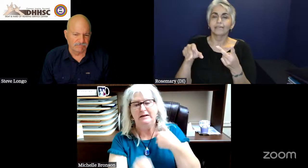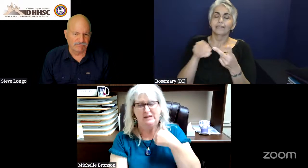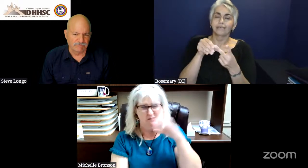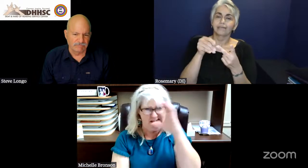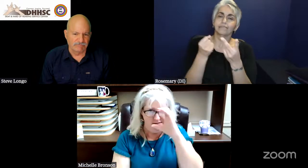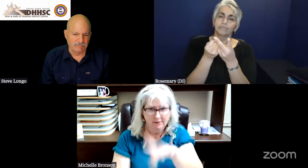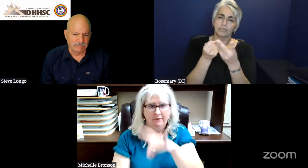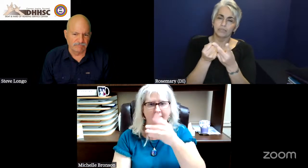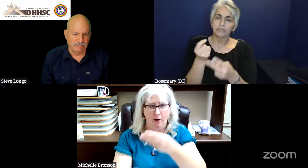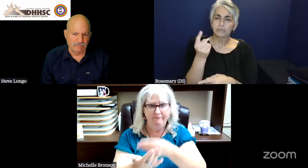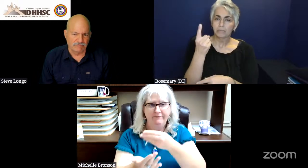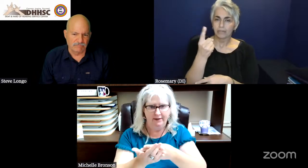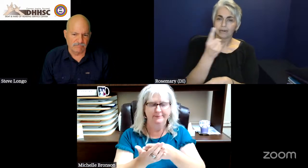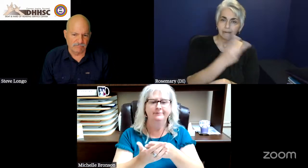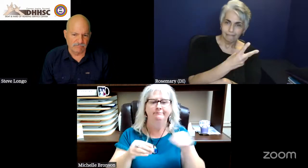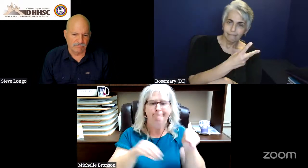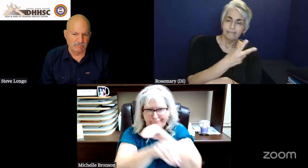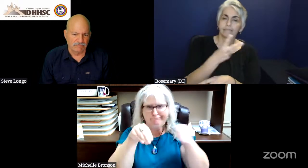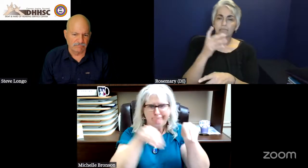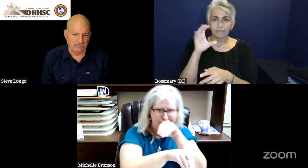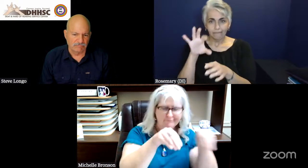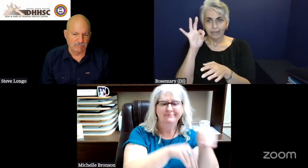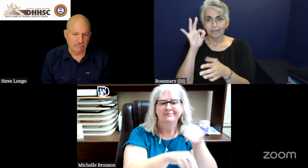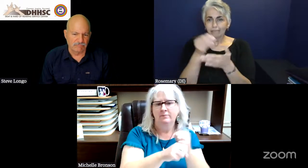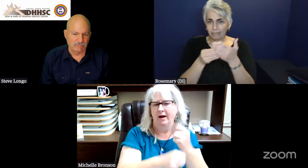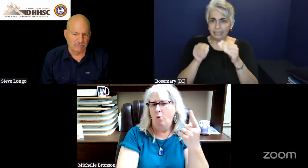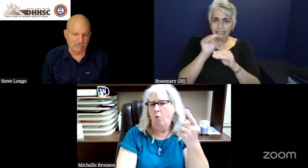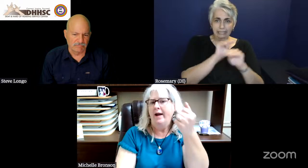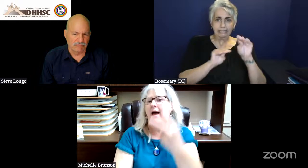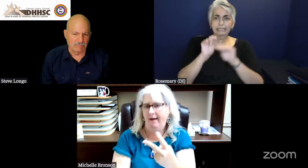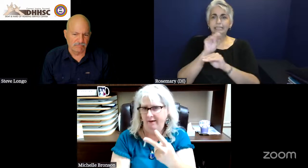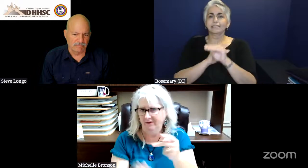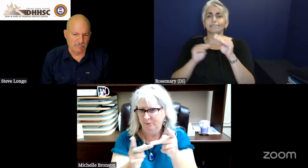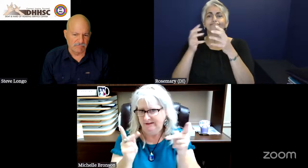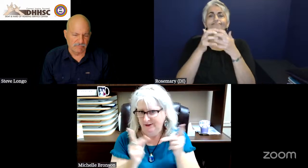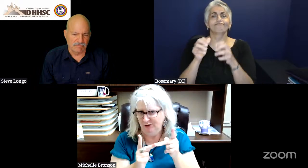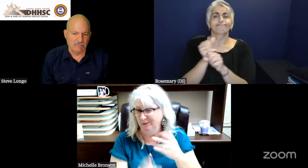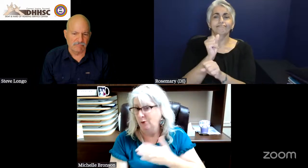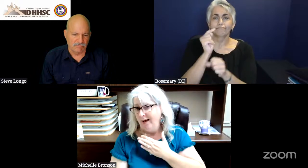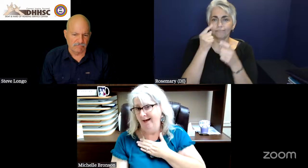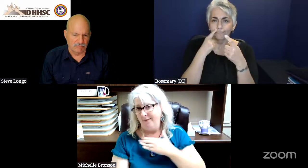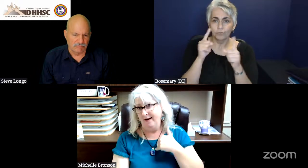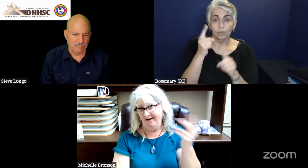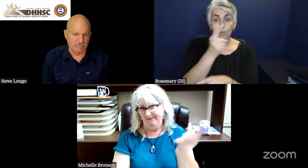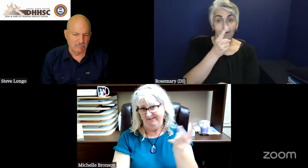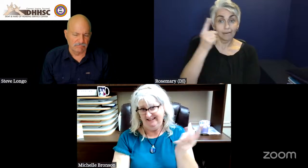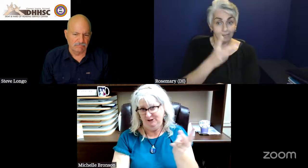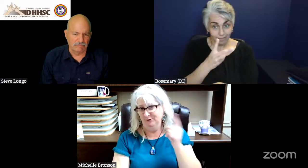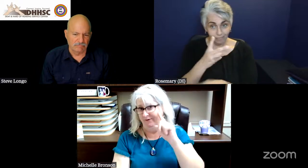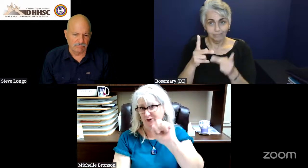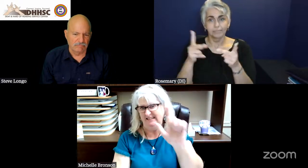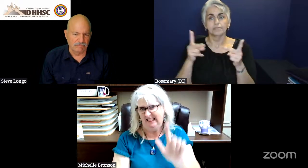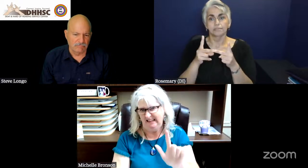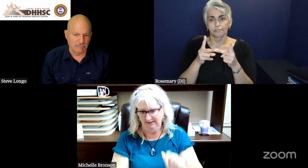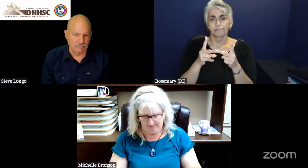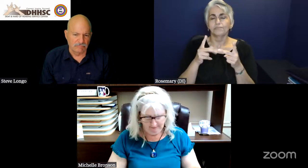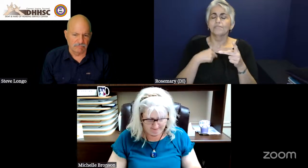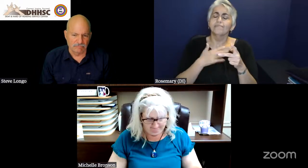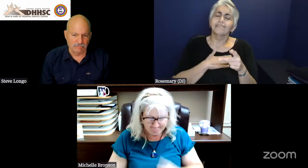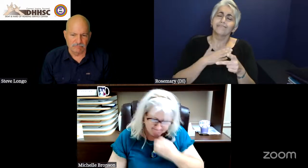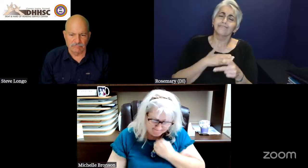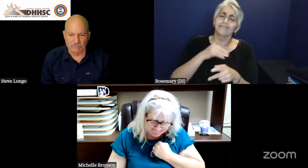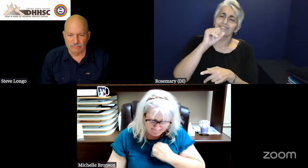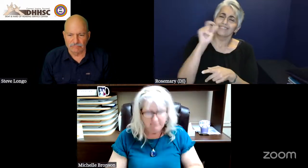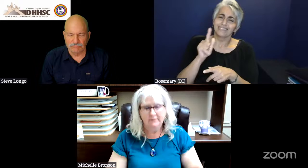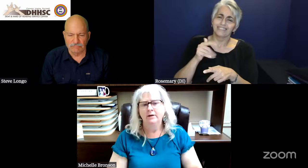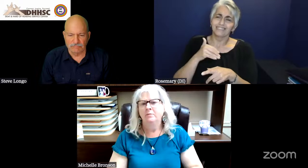we needed to add support, and we found the funding moved things around to make a position and a half. So we're